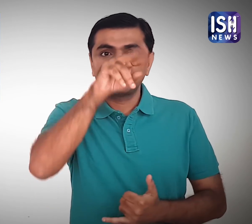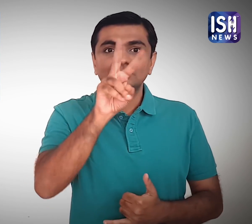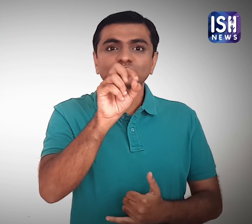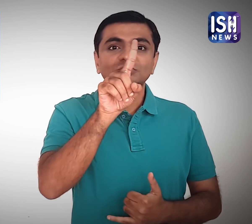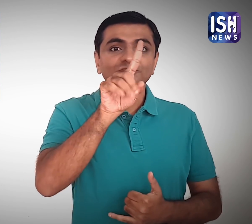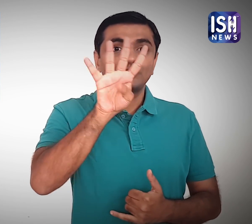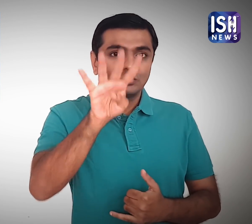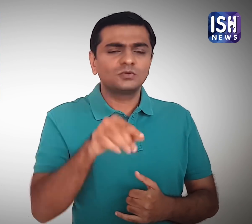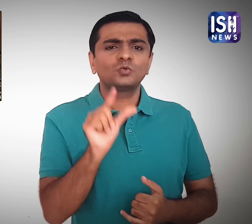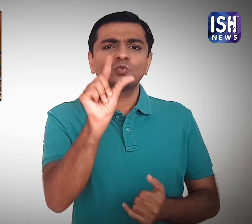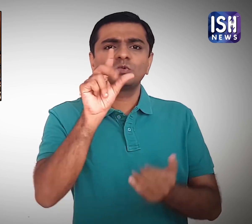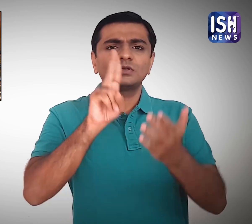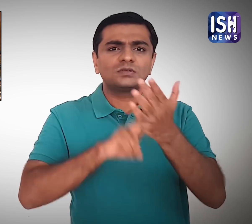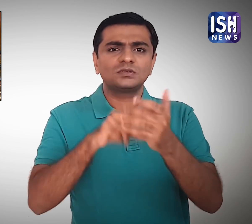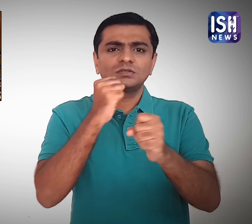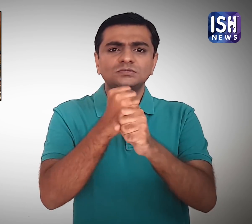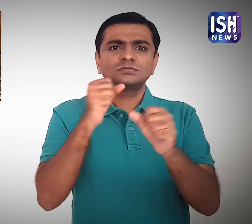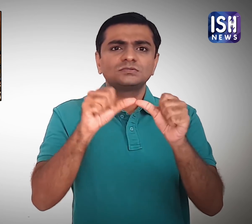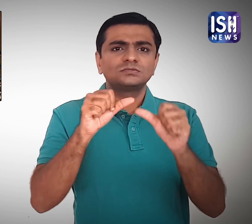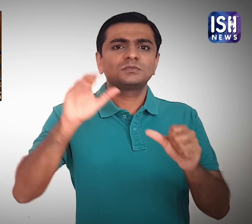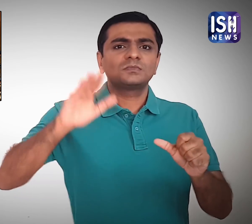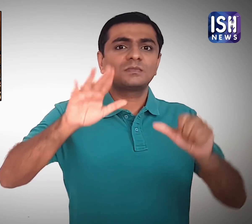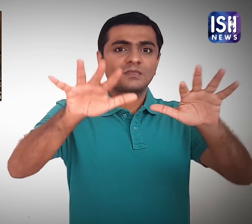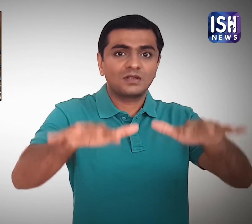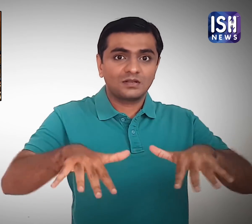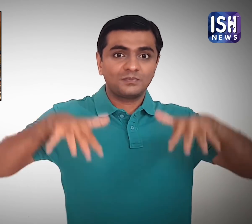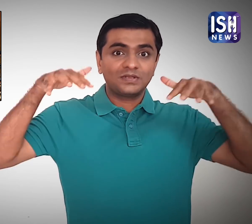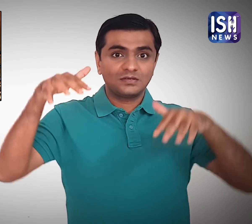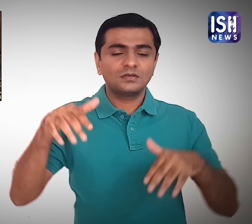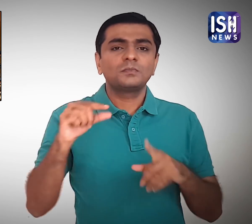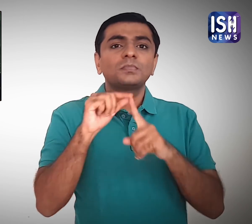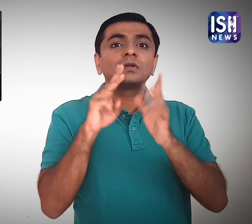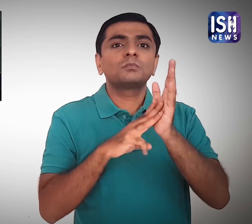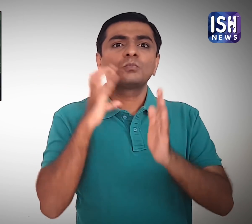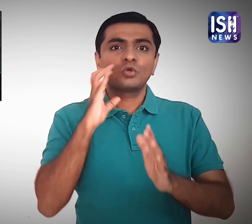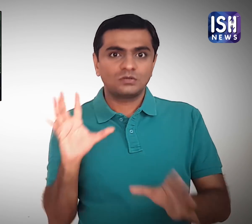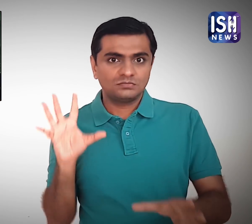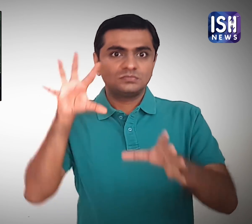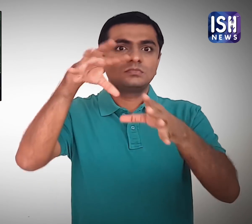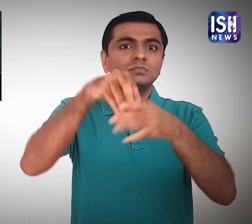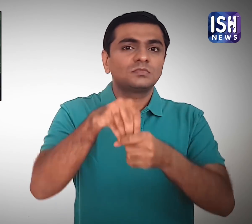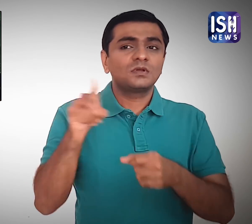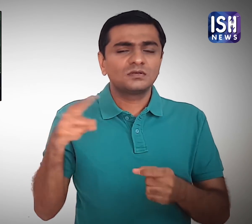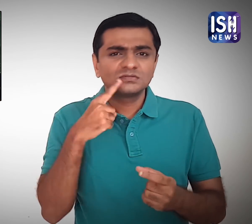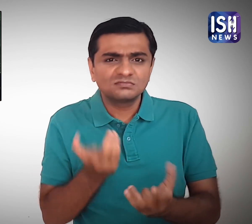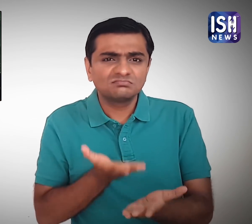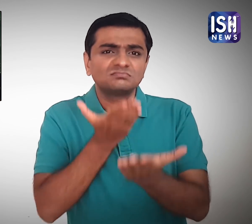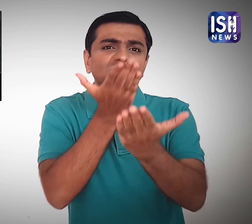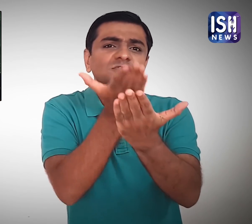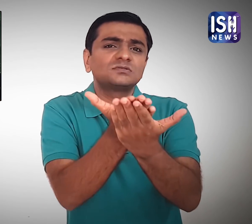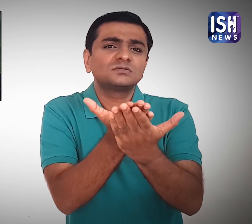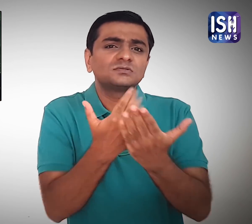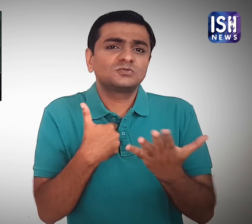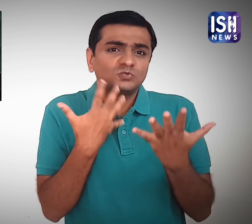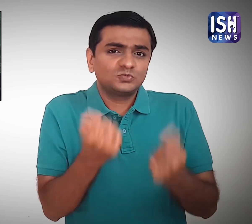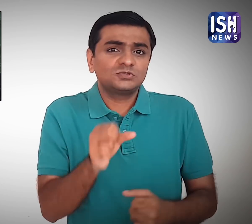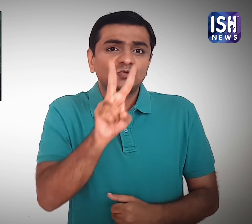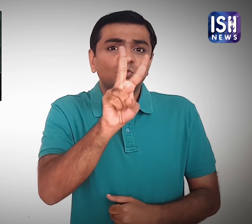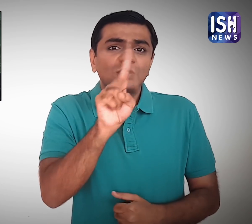On 27 September 2014, Prime Minister Modi addressed the United Nations General Assembly. Prime Minister